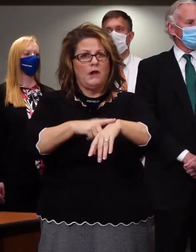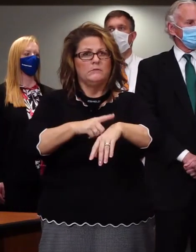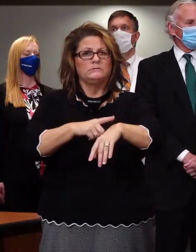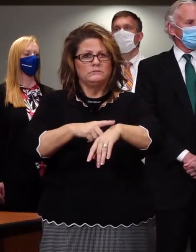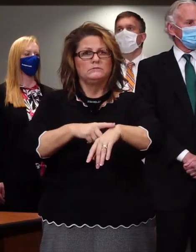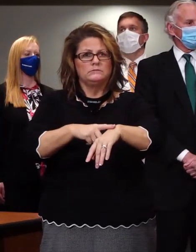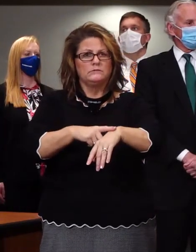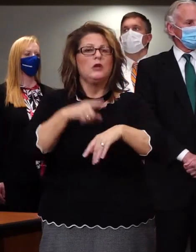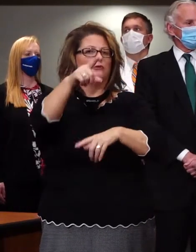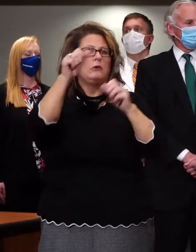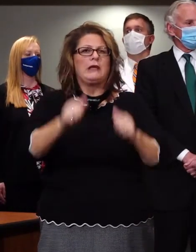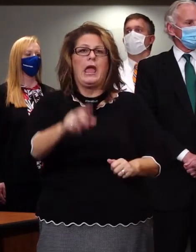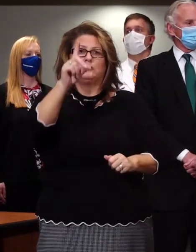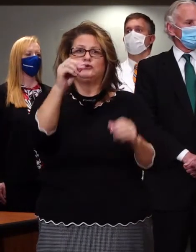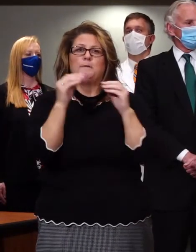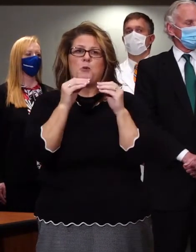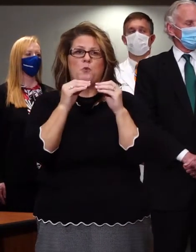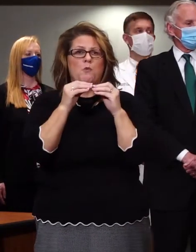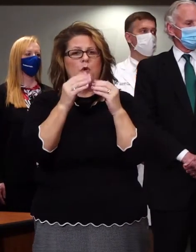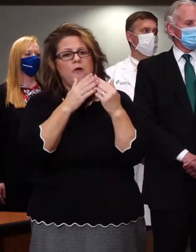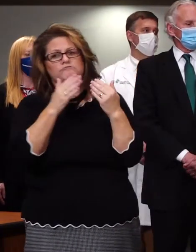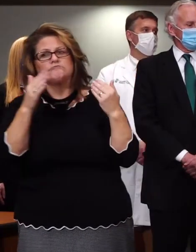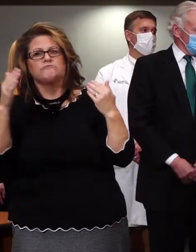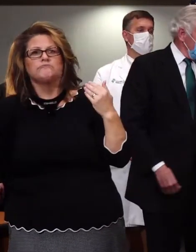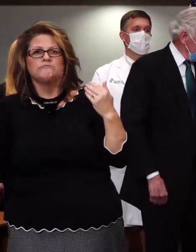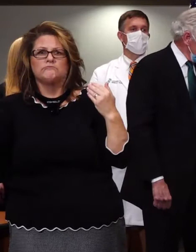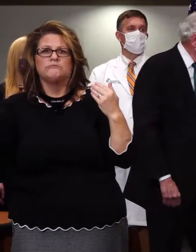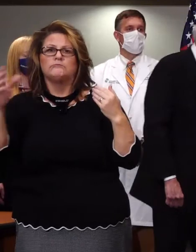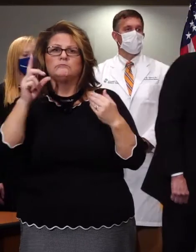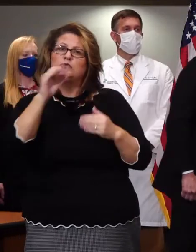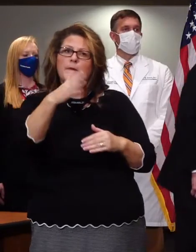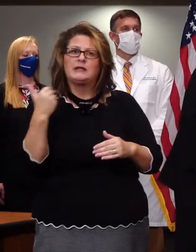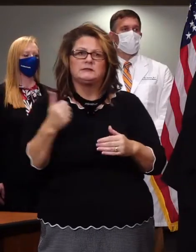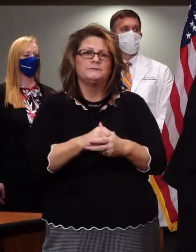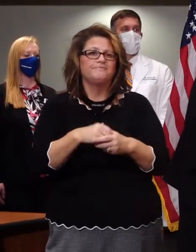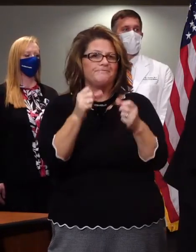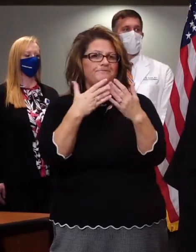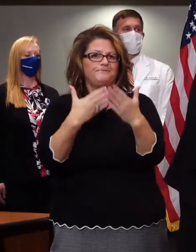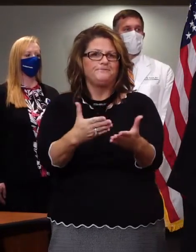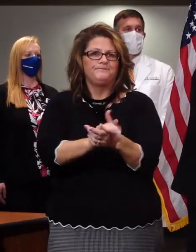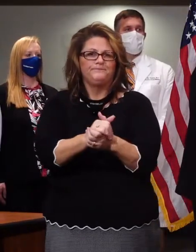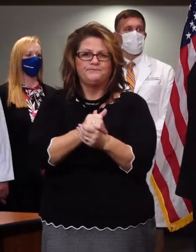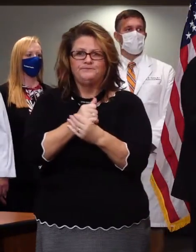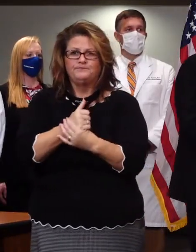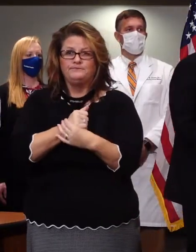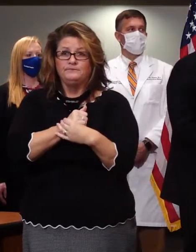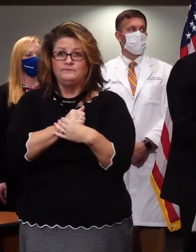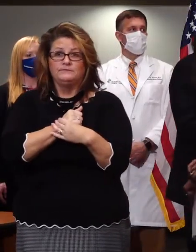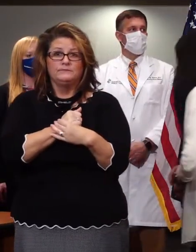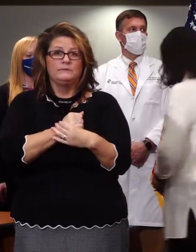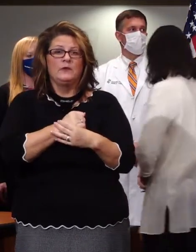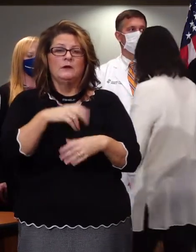can do in the months to come to put us in the best position. So thank you. Thank you. Dr.